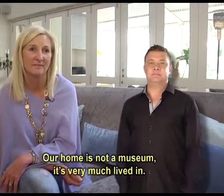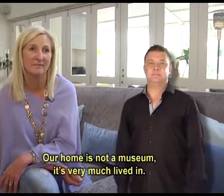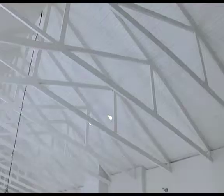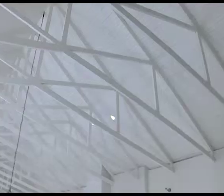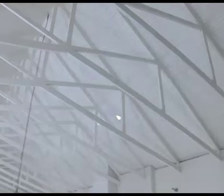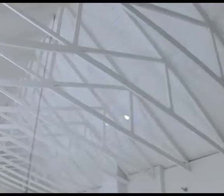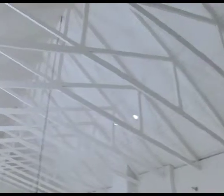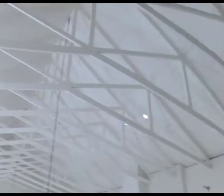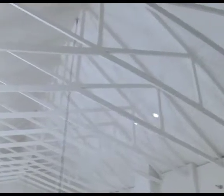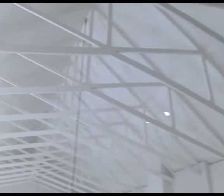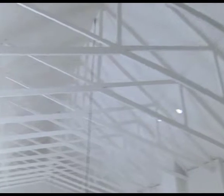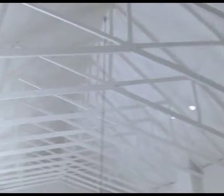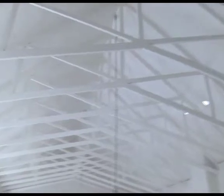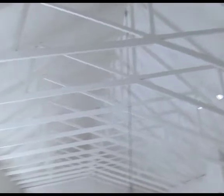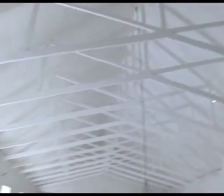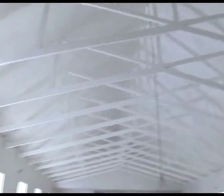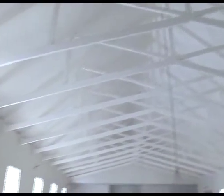in.